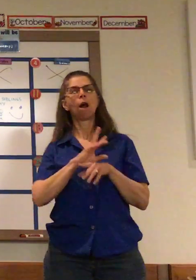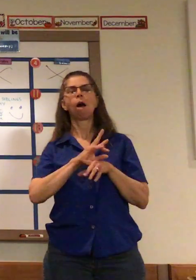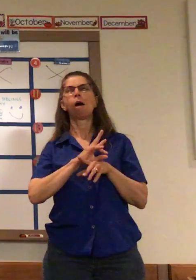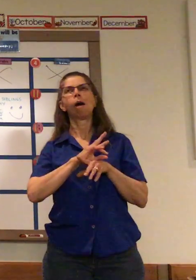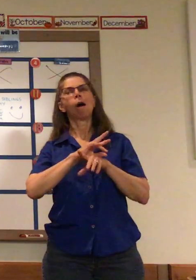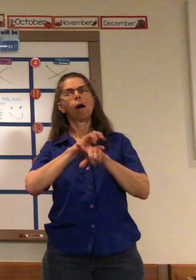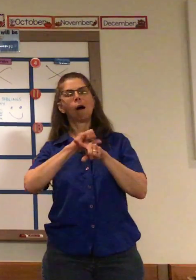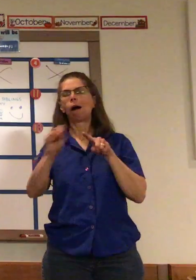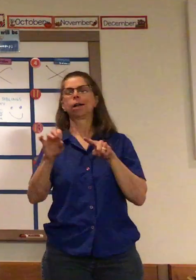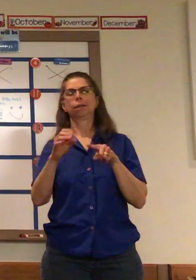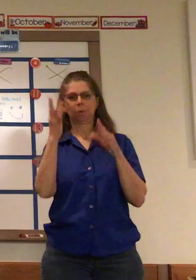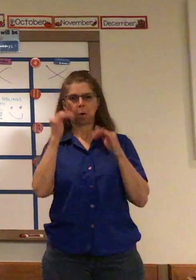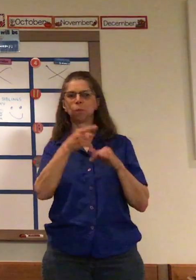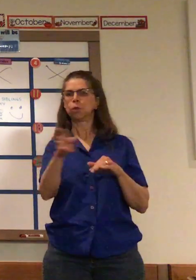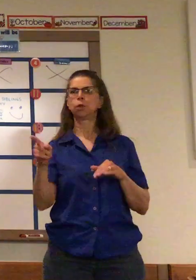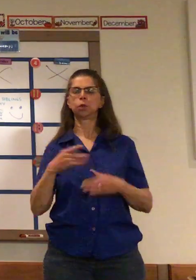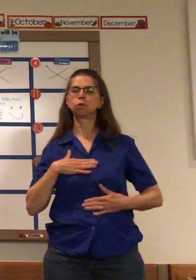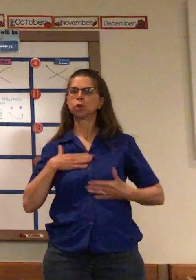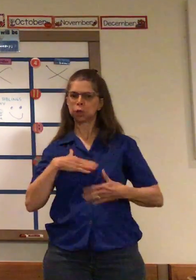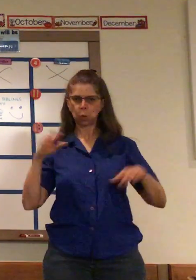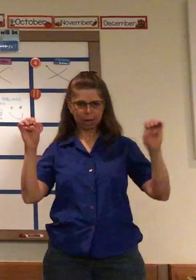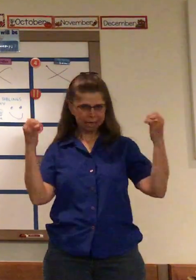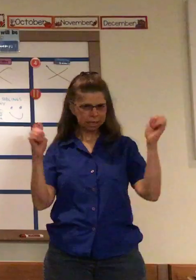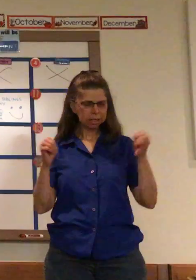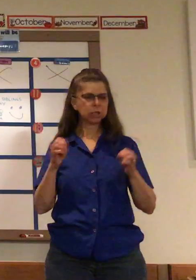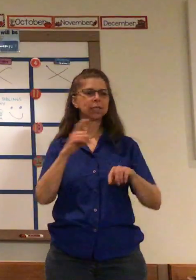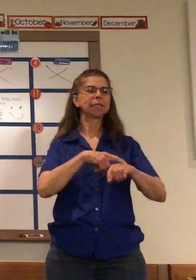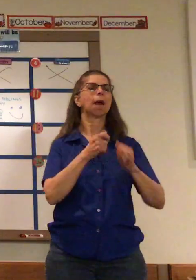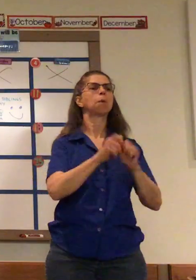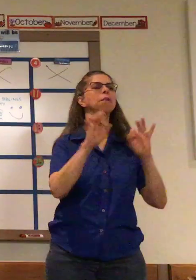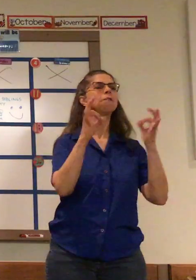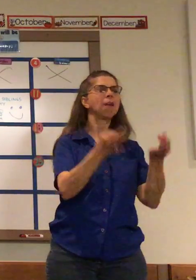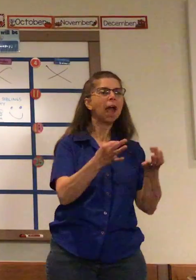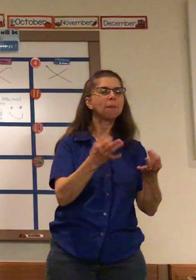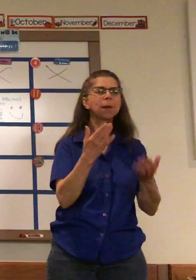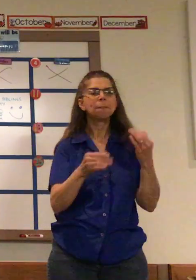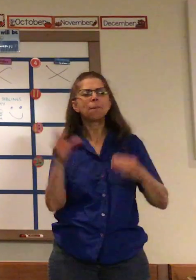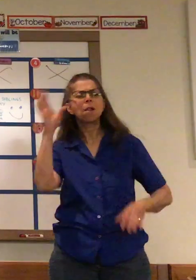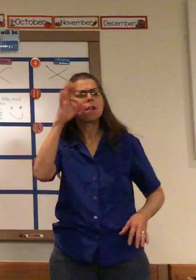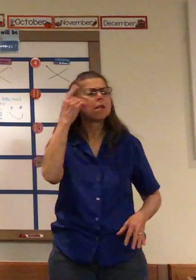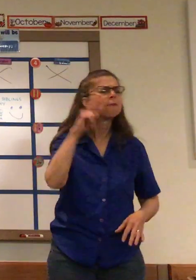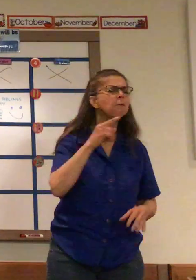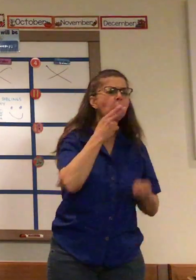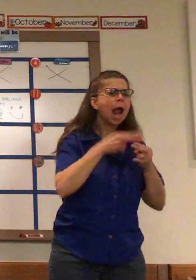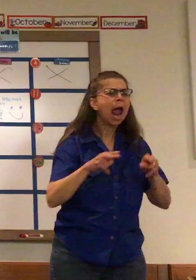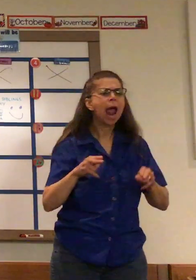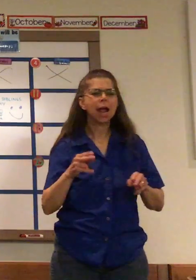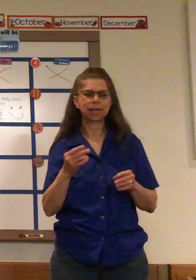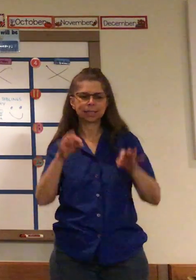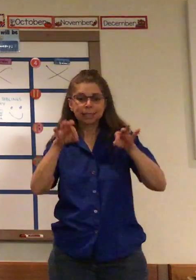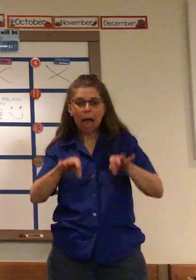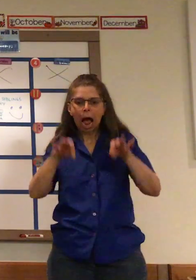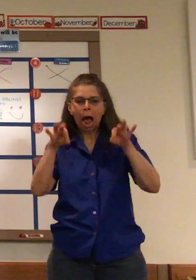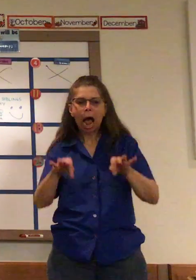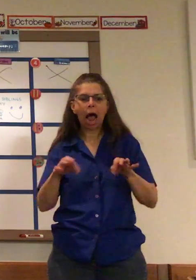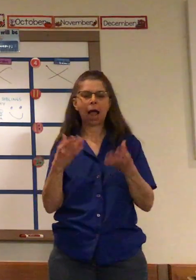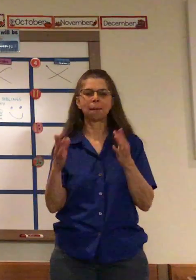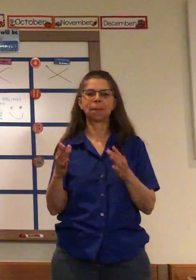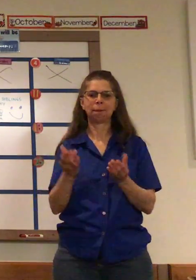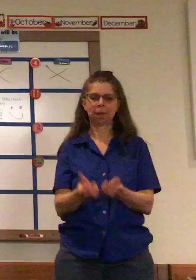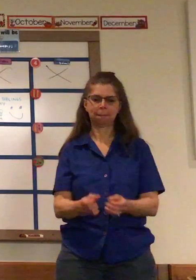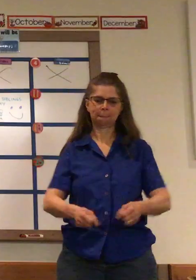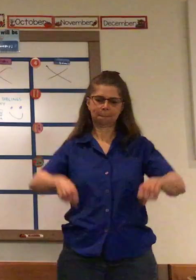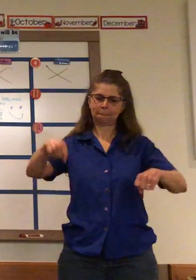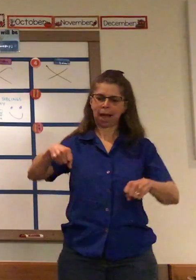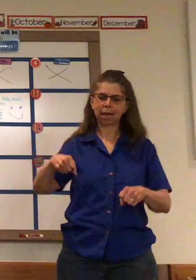guys had a really nice Easter and spent time with your family. Maybe you did some egg hunts. Maybe you dyed eggs. Maybe you got an Easter